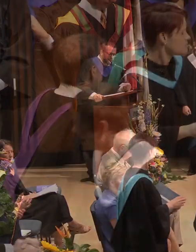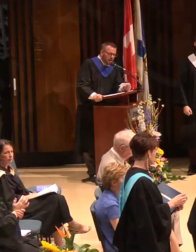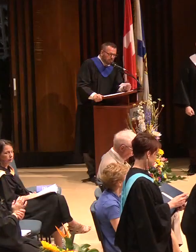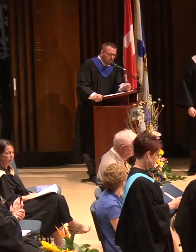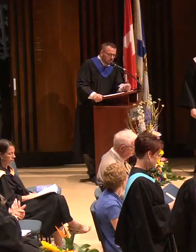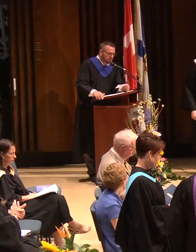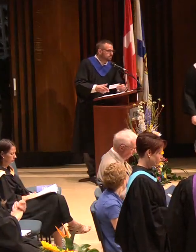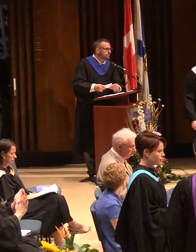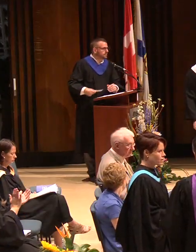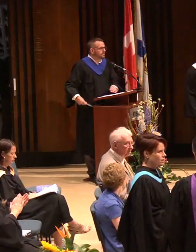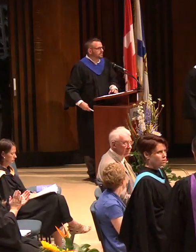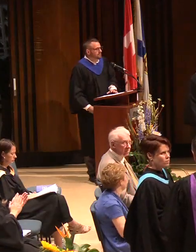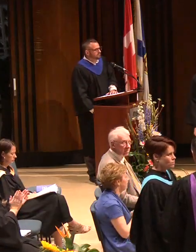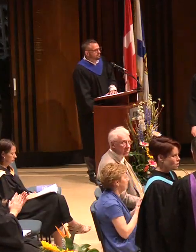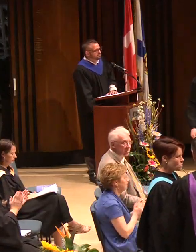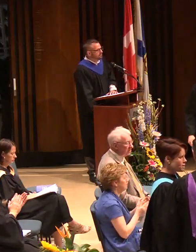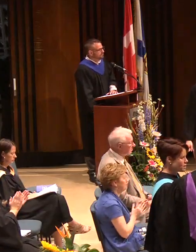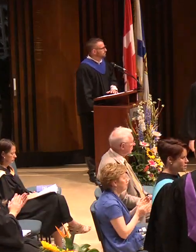Rowan Humble.